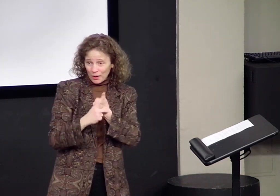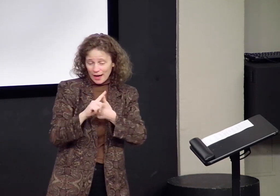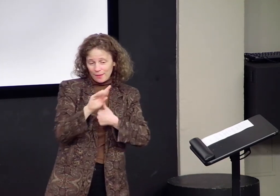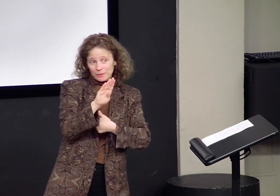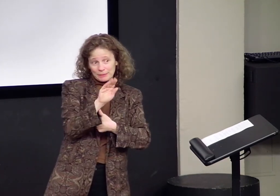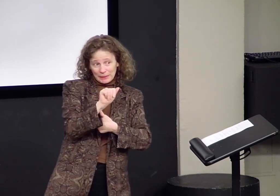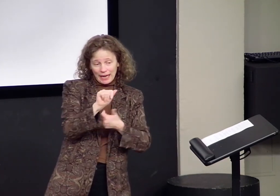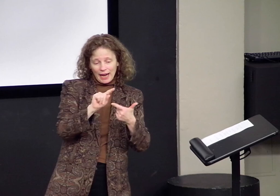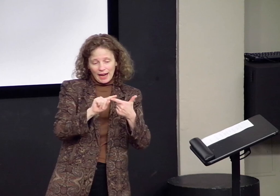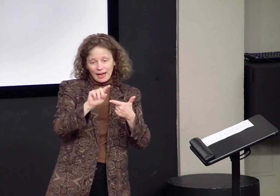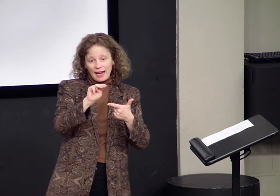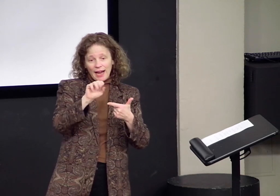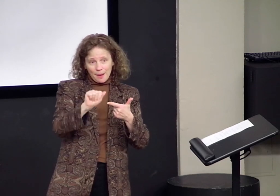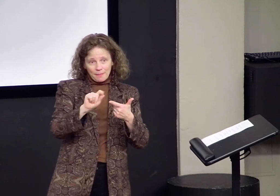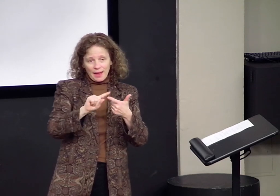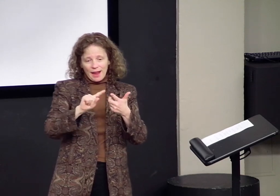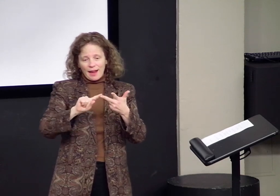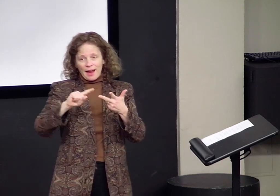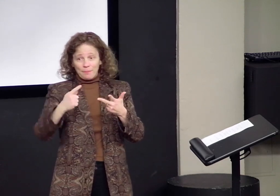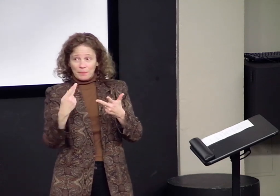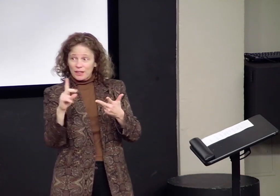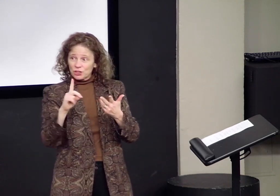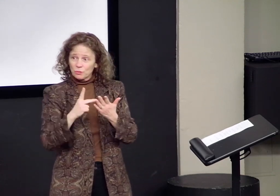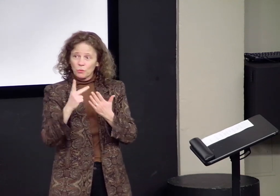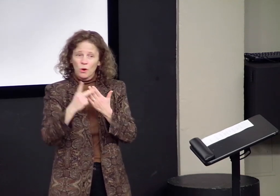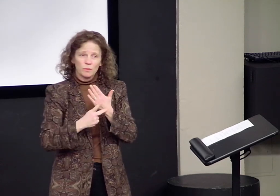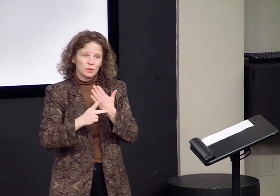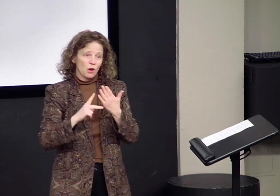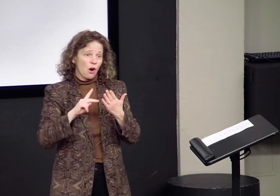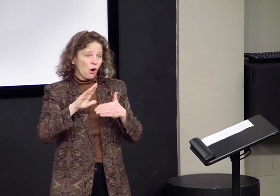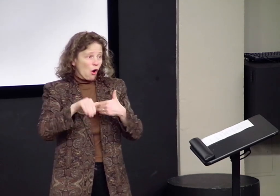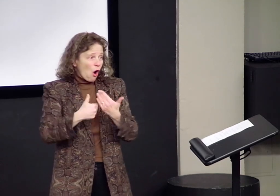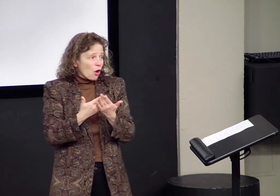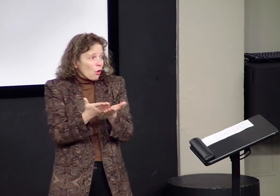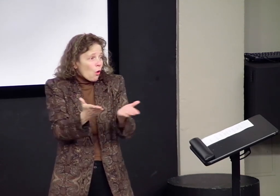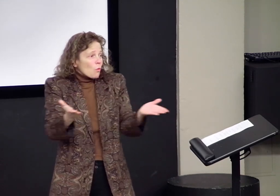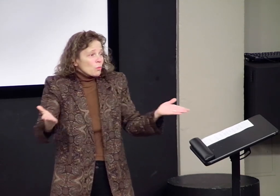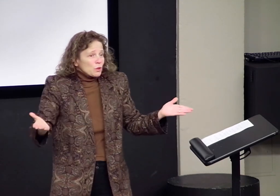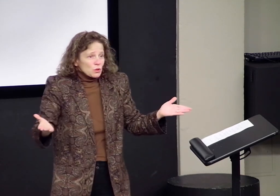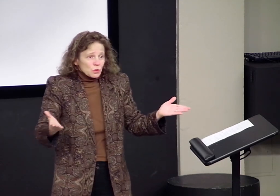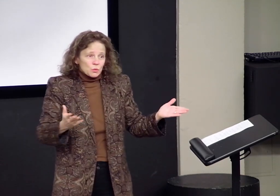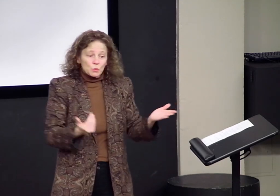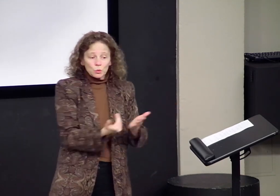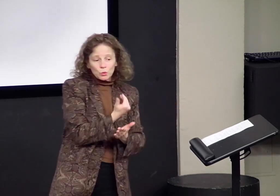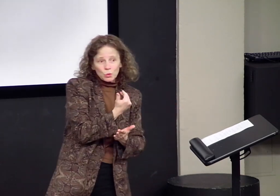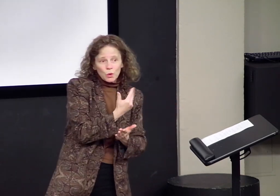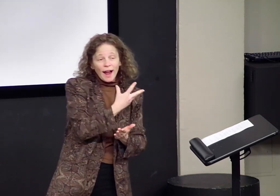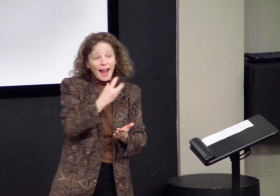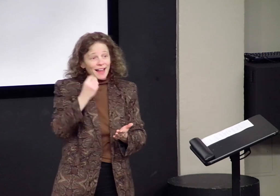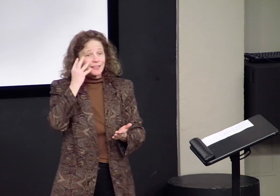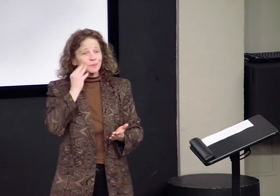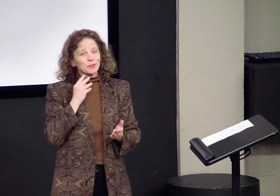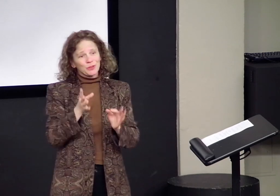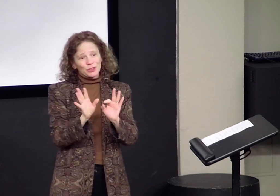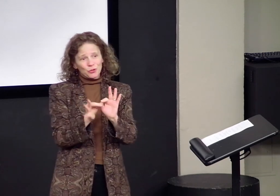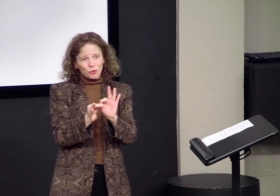let you know that our three programs, our bachelor's, master's, and PhD programs, are open to both new